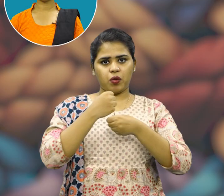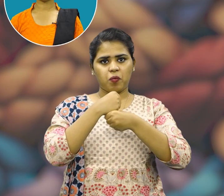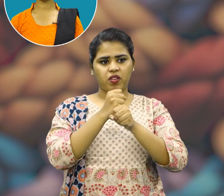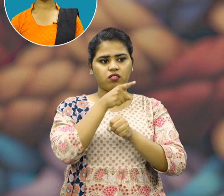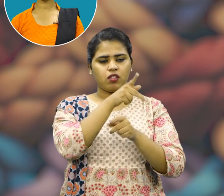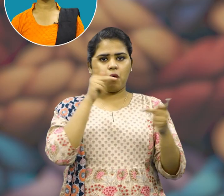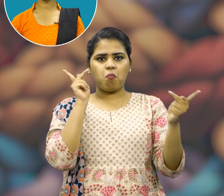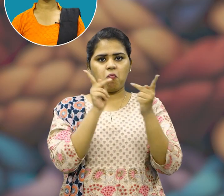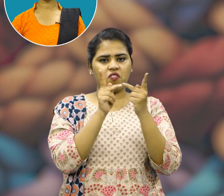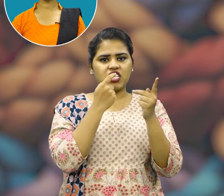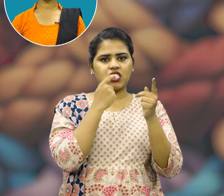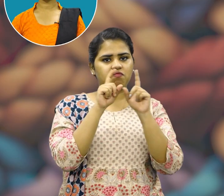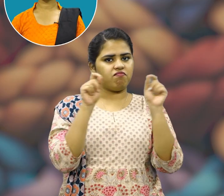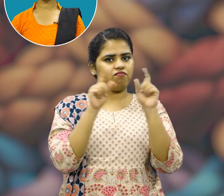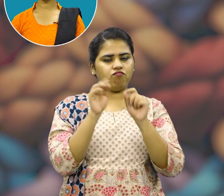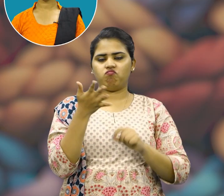fabrics